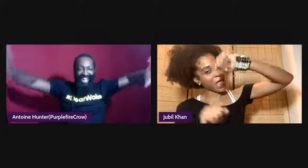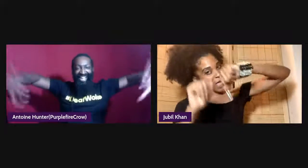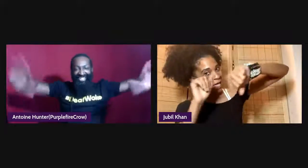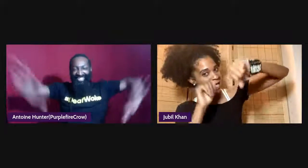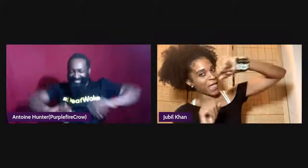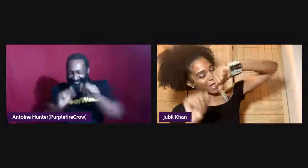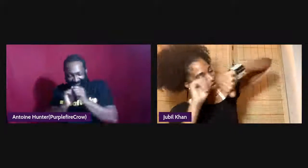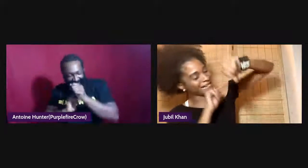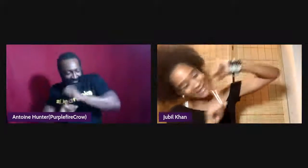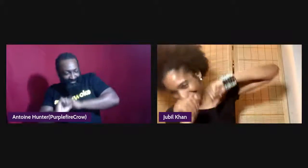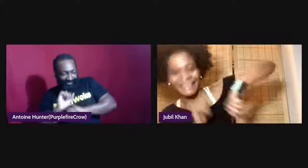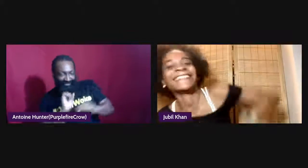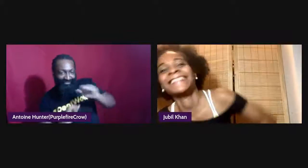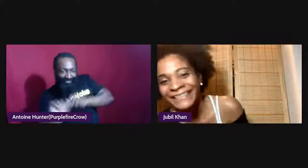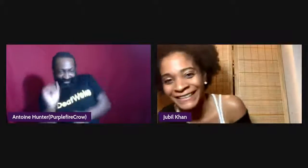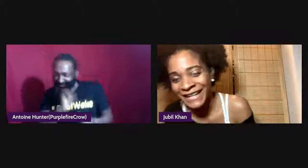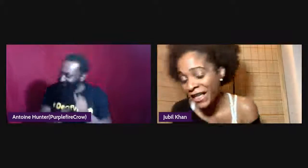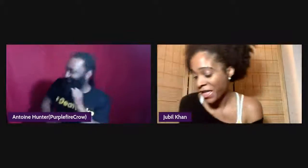Khan.